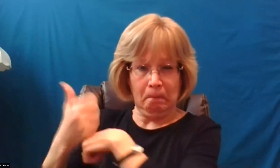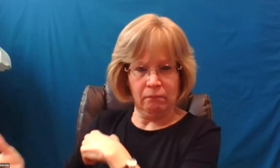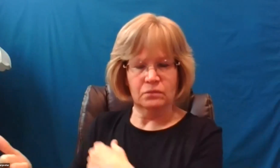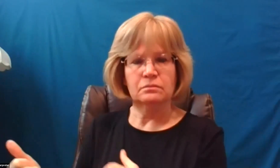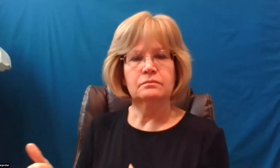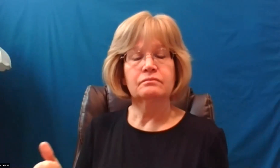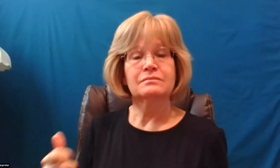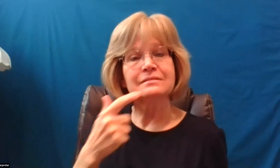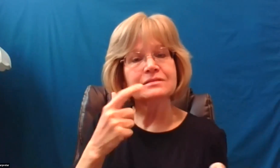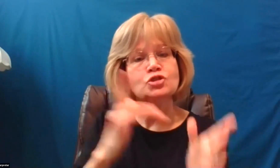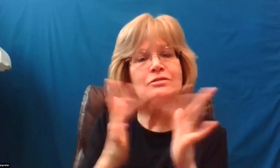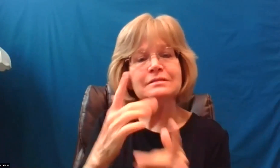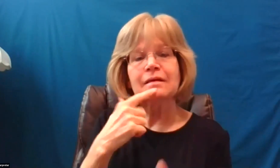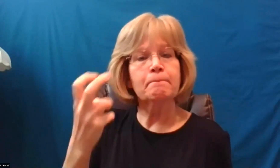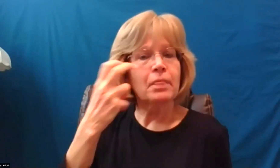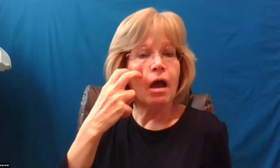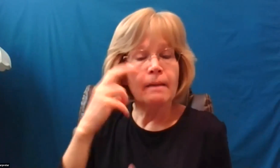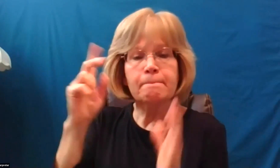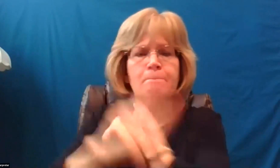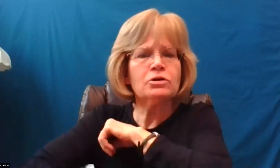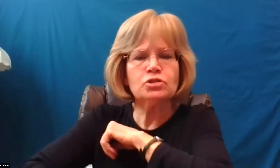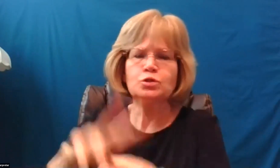He adds that blindness isn't a punishment at all.